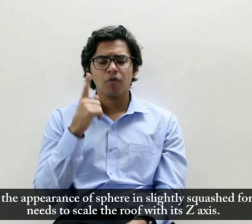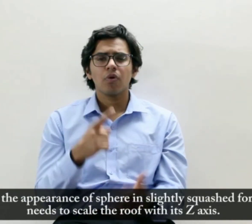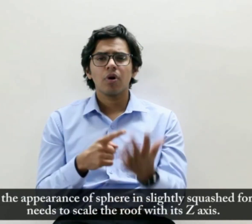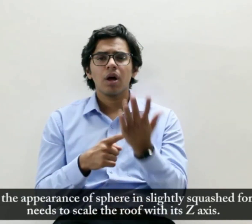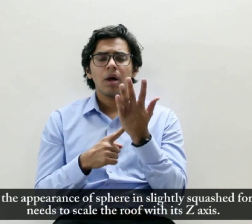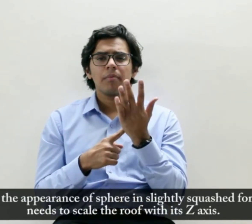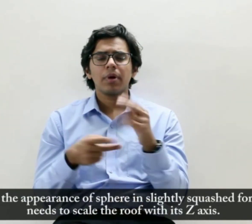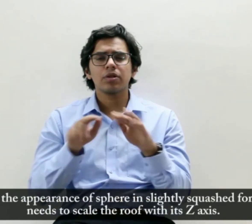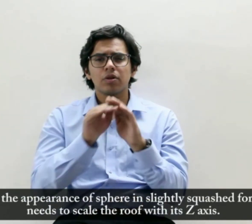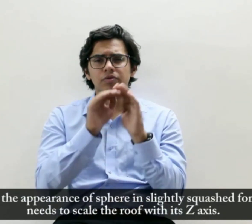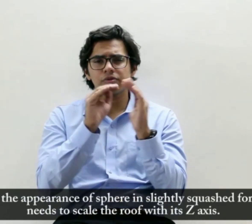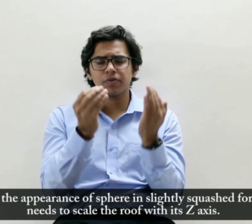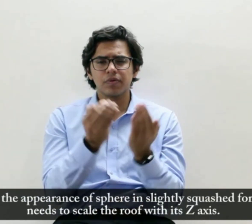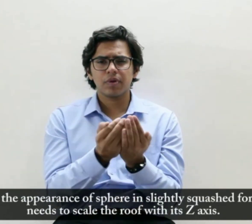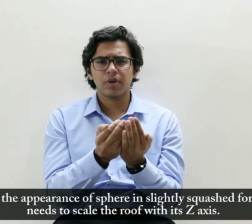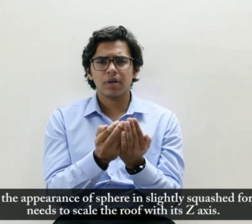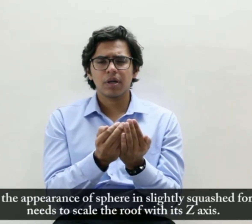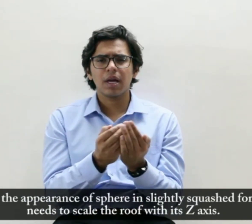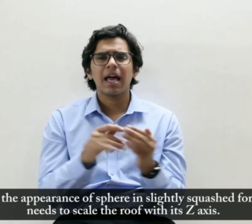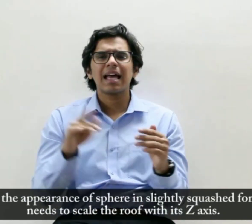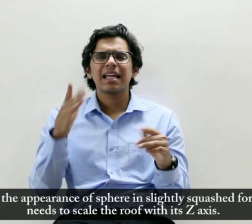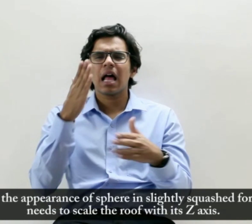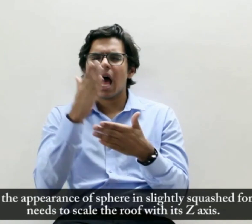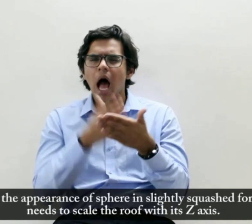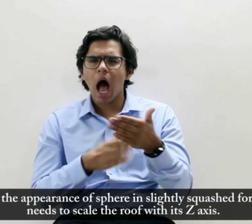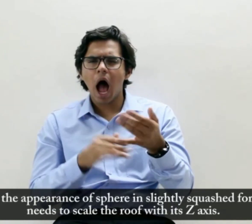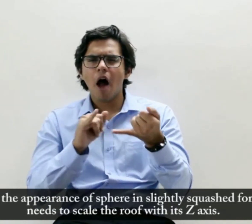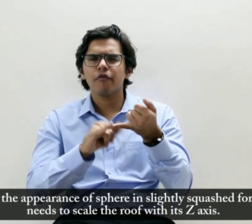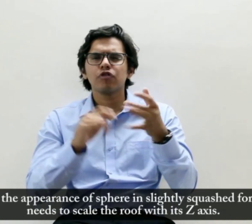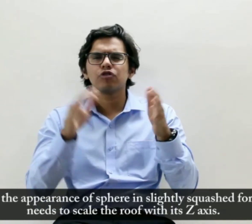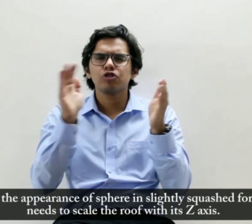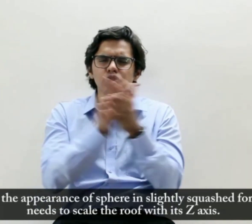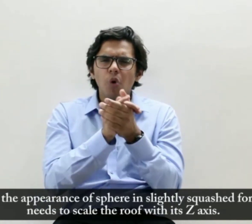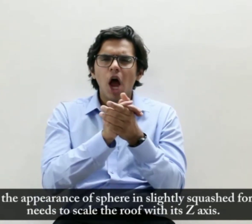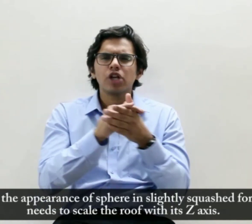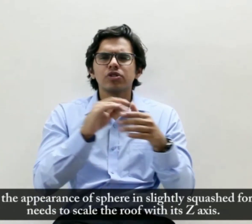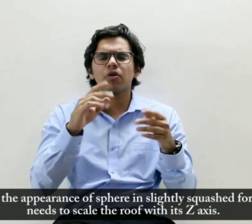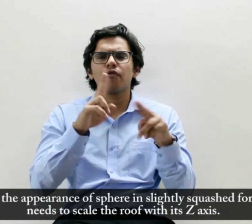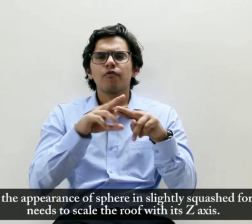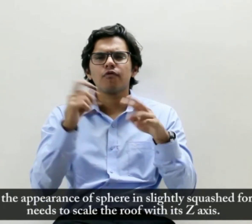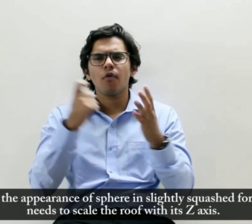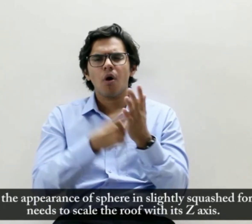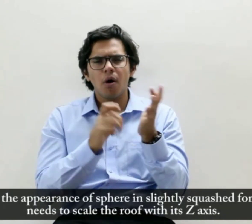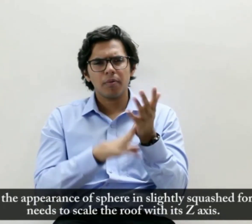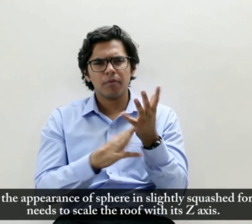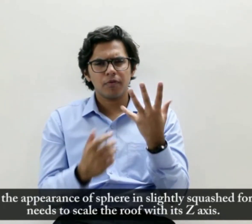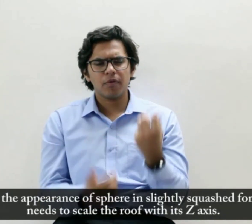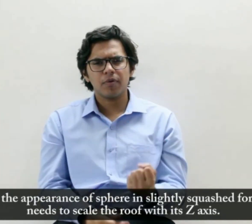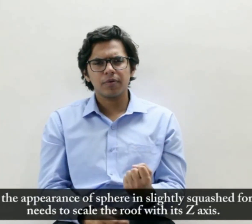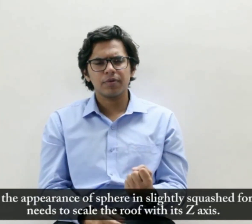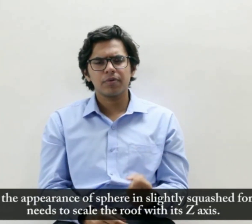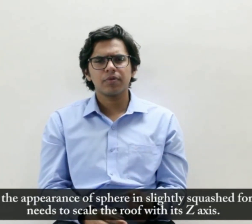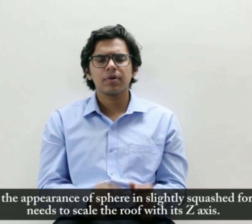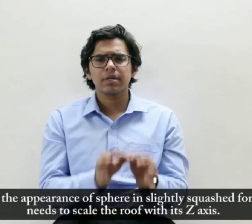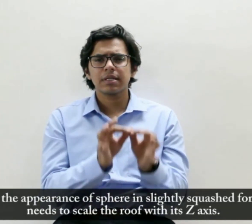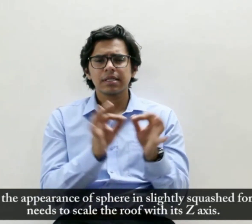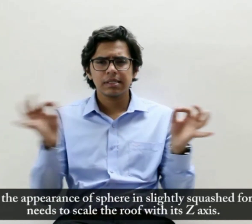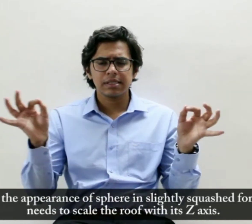For the appearance of sphere in slightly squashed form, needs to scale the roof with